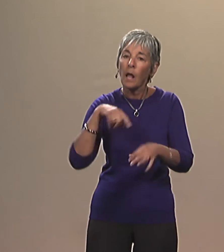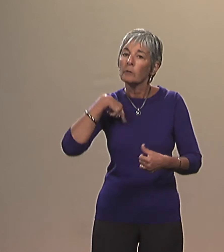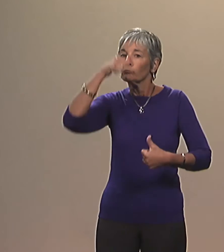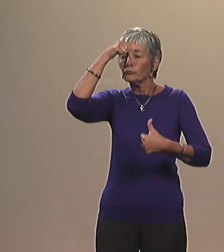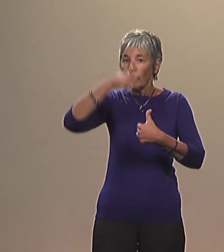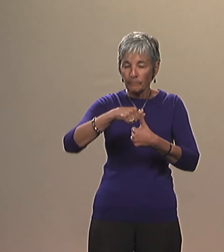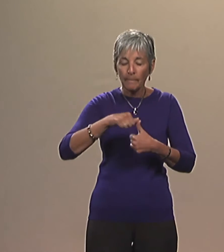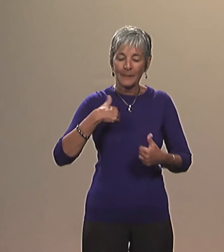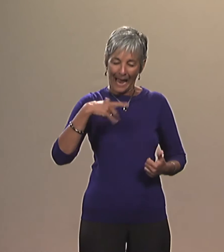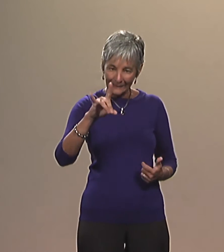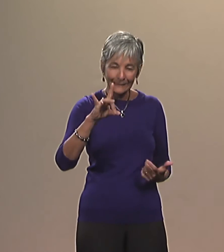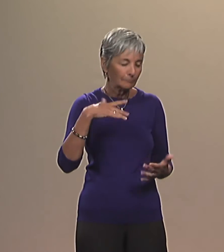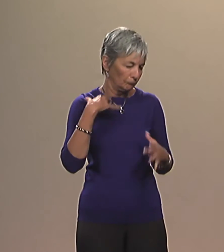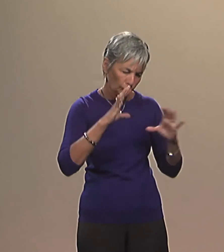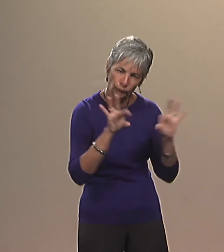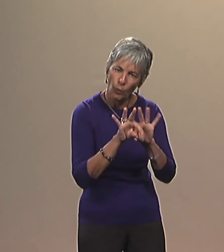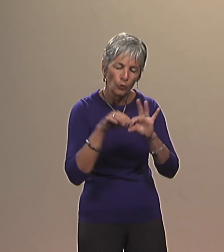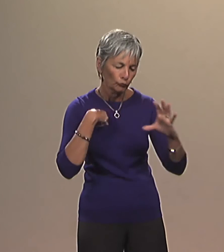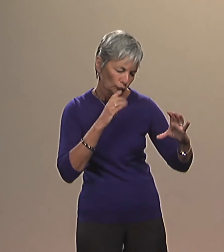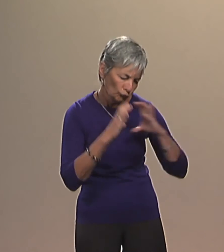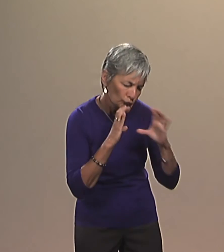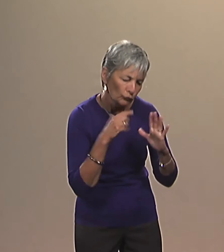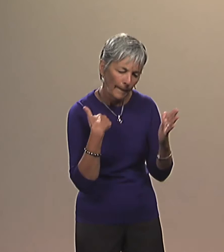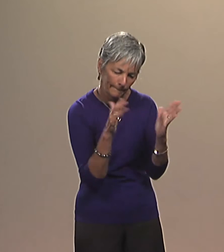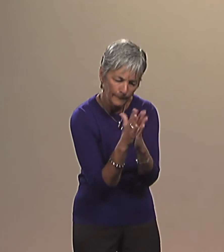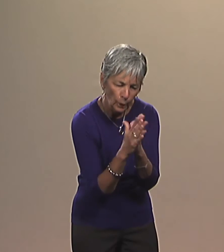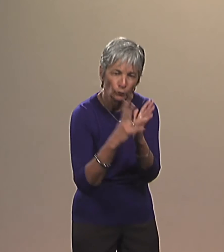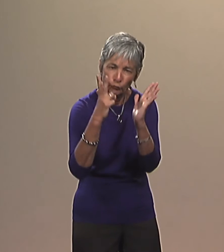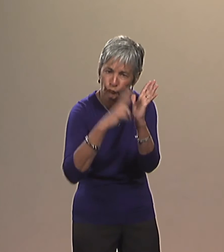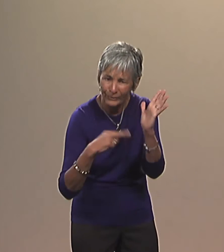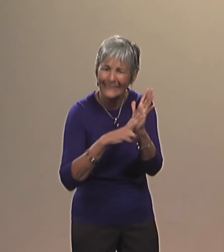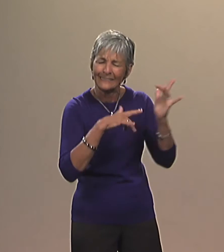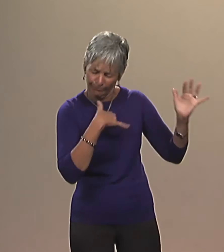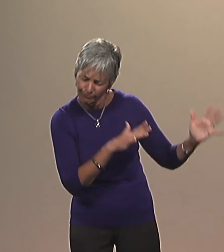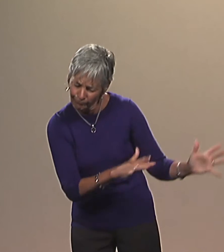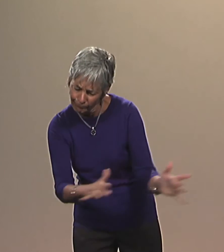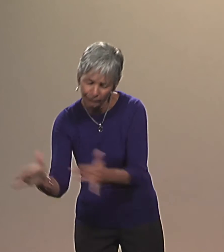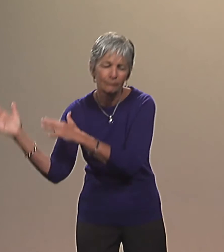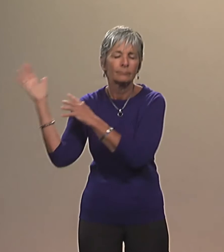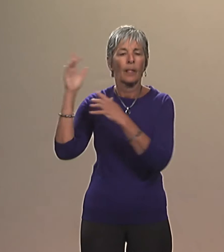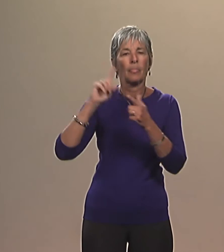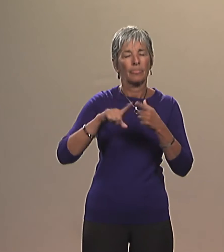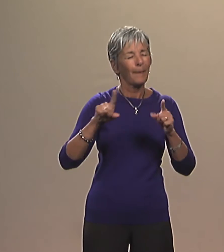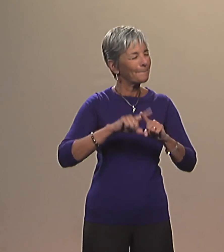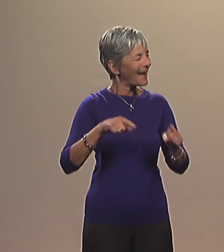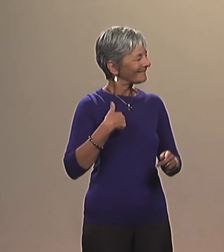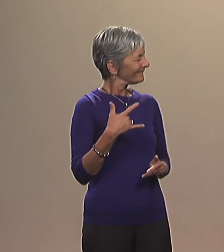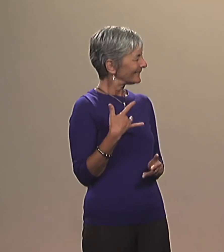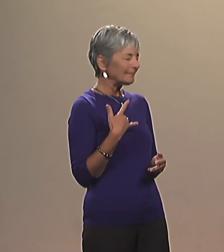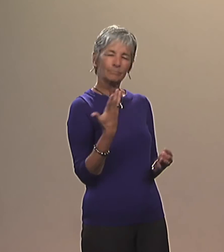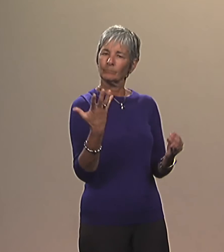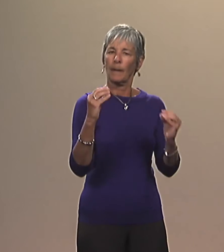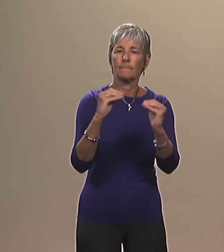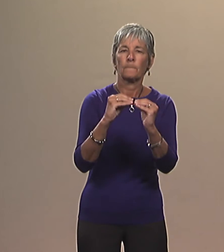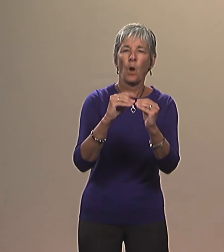important. I remember talking about communication and reading about how important it is, but I always had the sense that there was more to it than